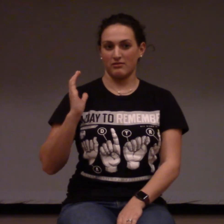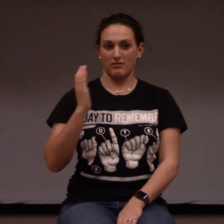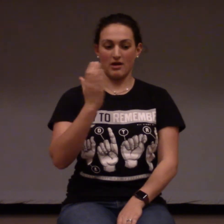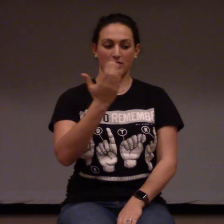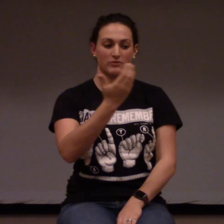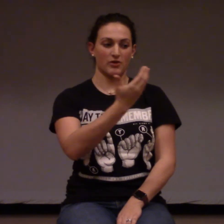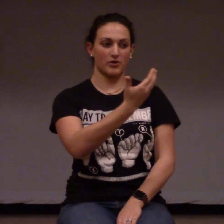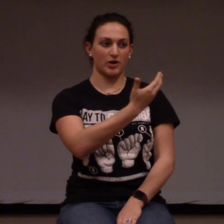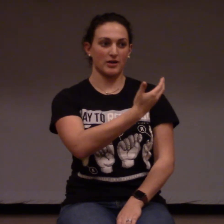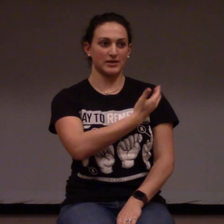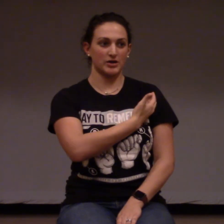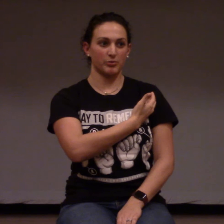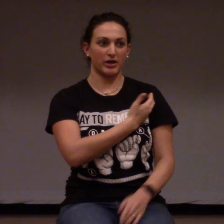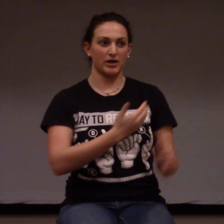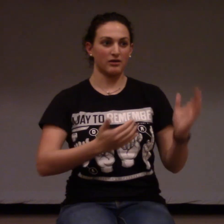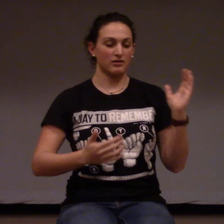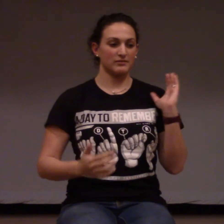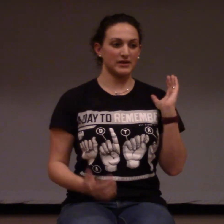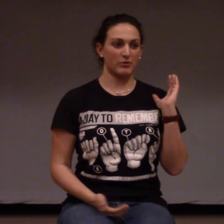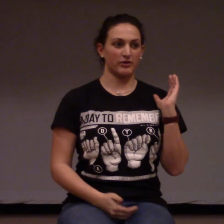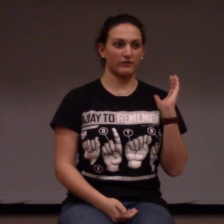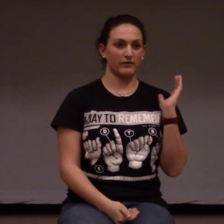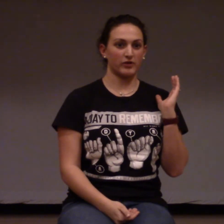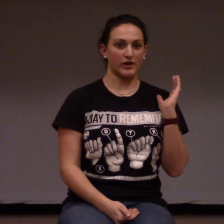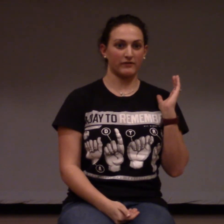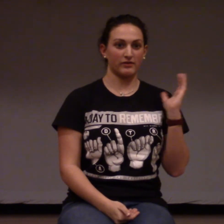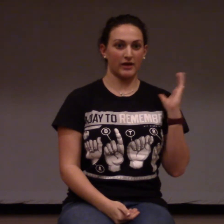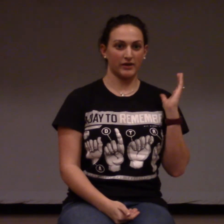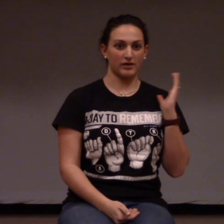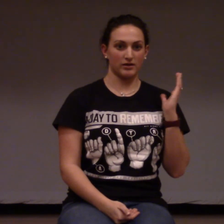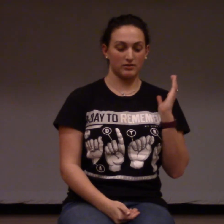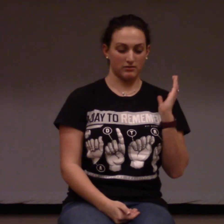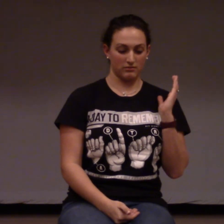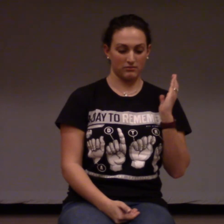and it will go across onto your pinky. Same with your, if you're left-handed.